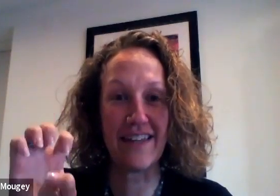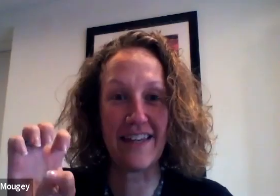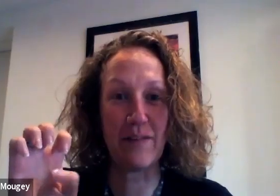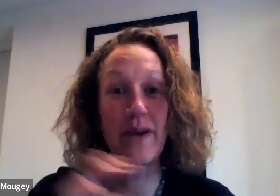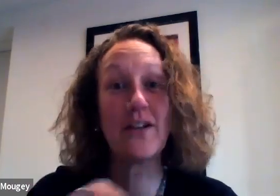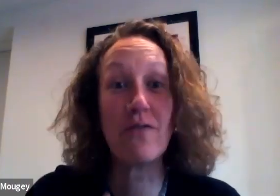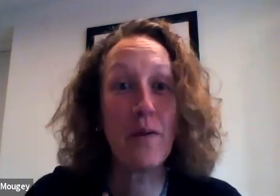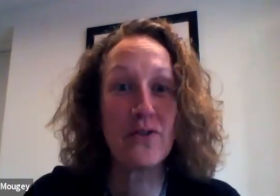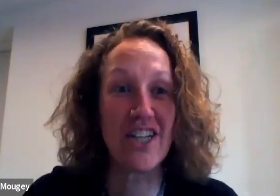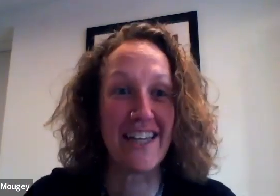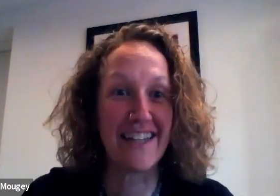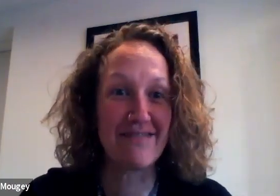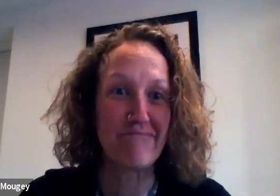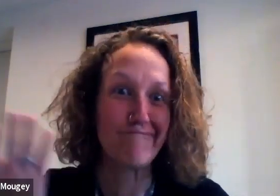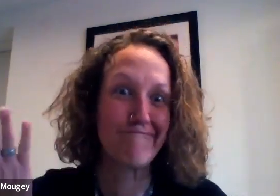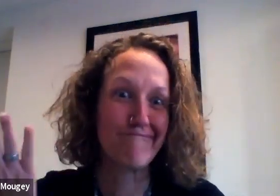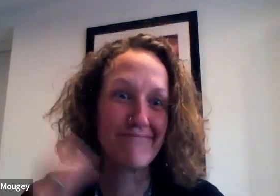Evivie, but I don't remember G. G.